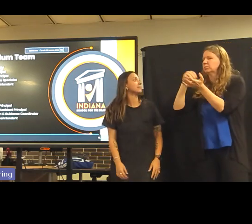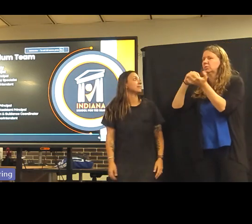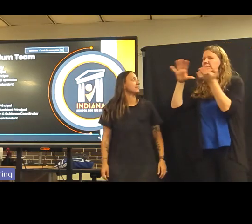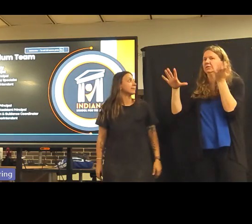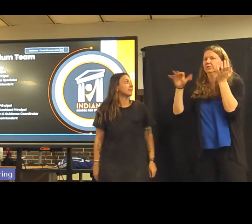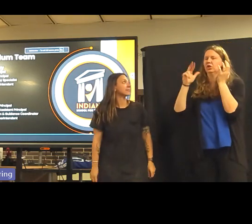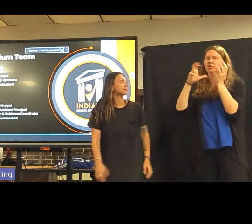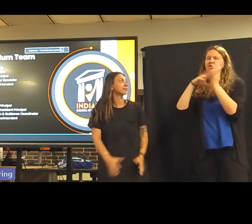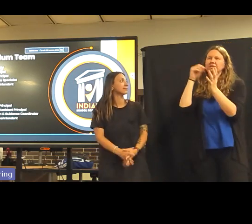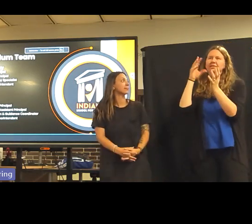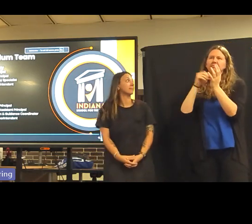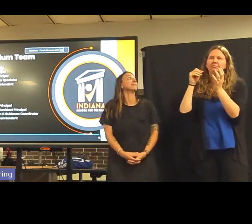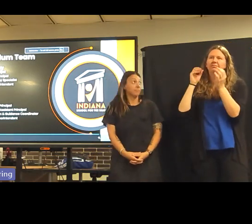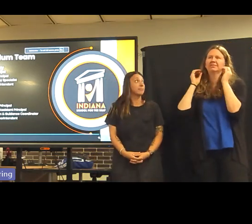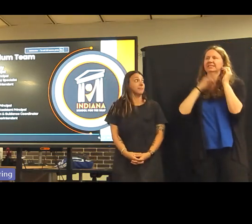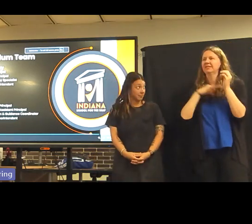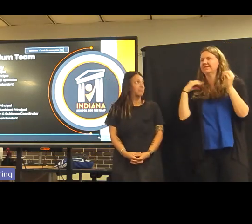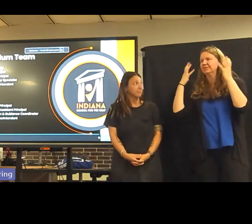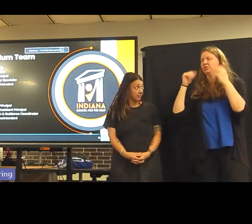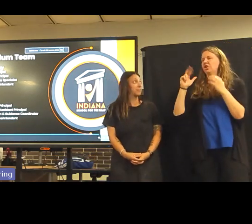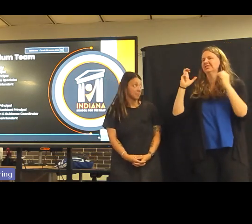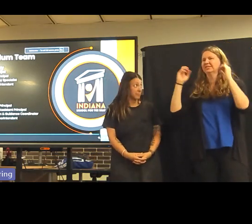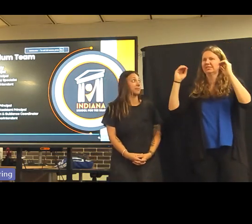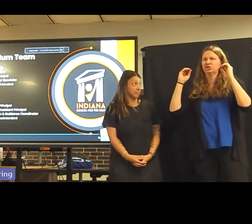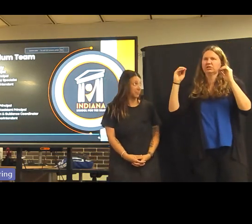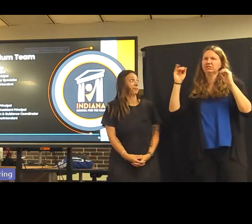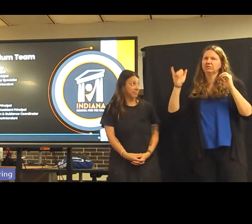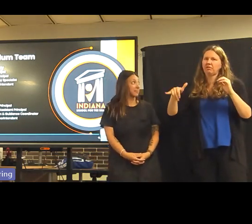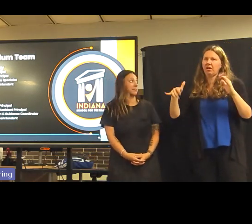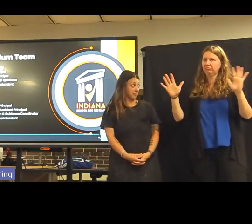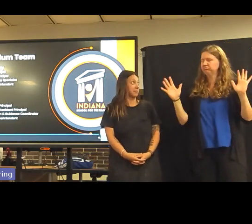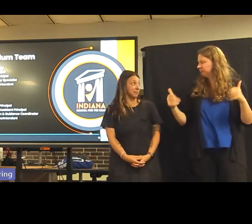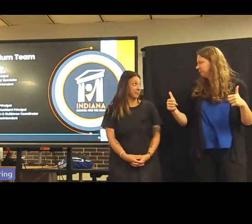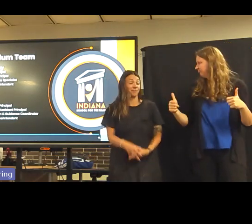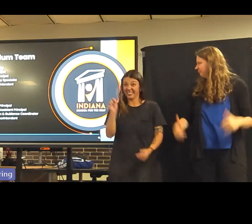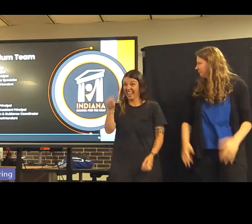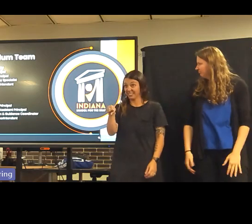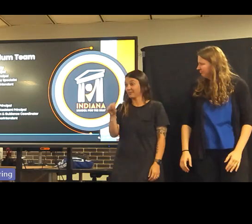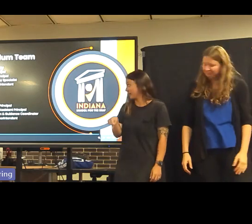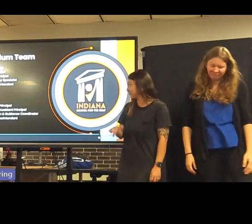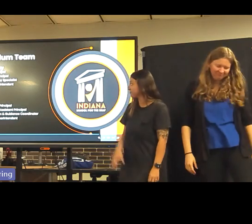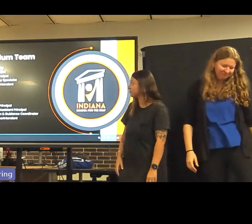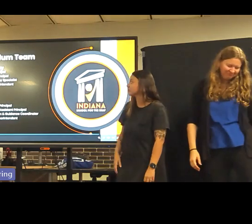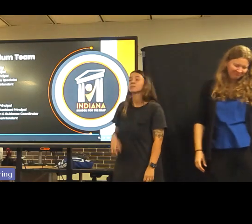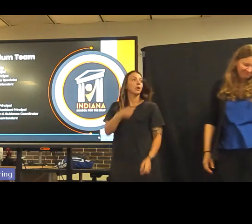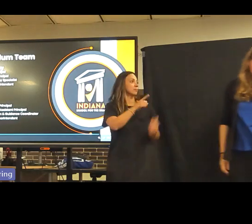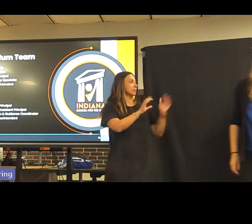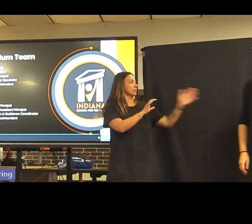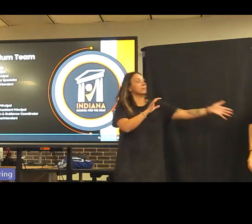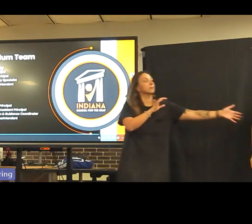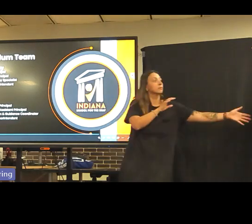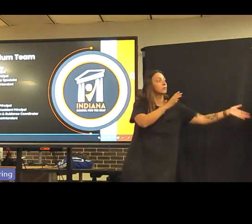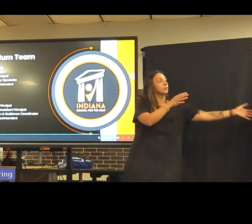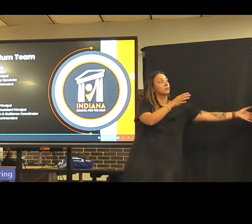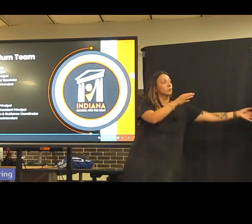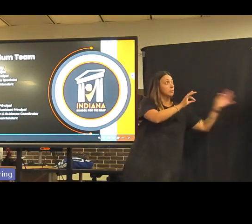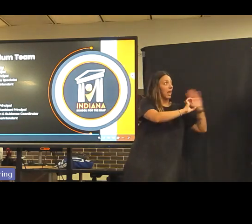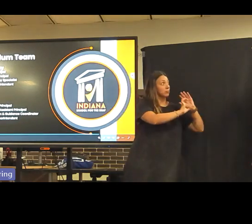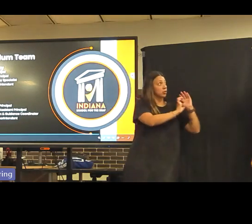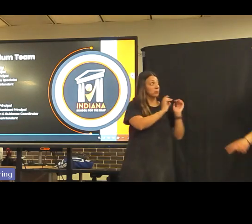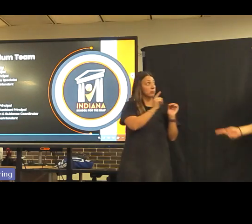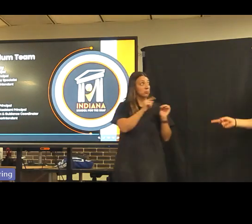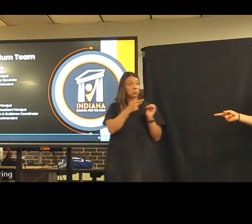our staff. Yes, and I'd like to emphasize our students are learning, our teachers are presenting what they need to, and the kids